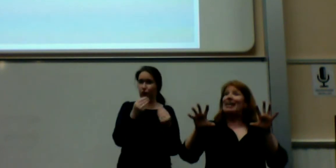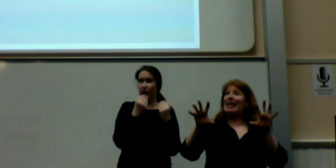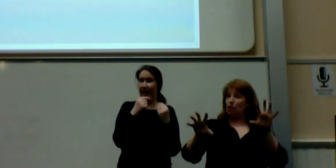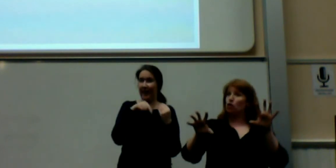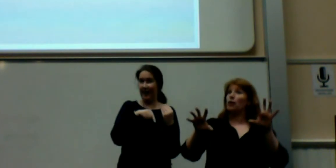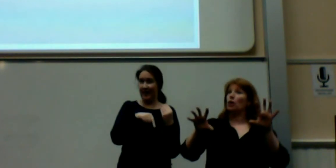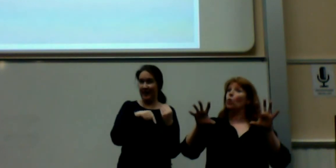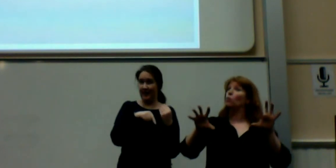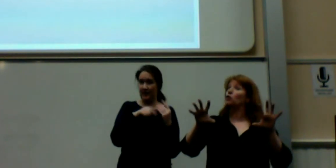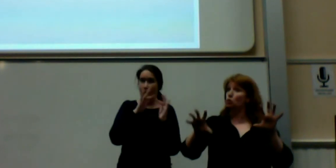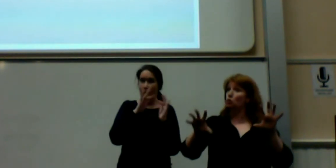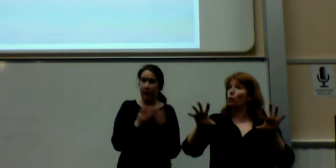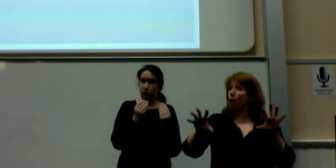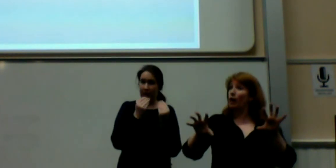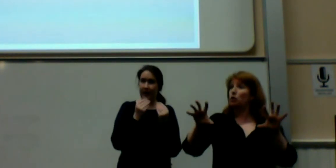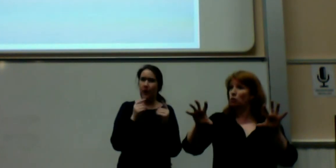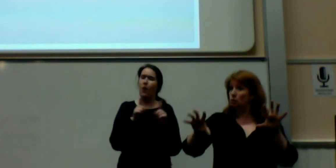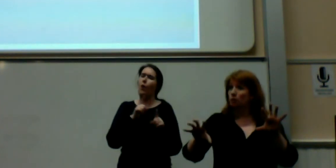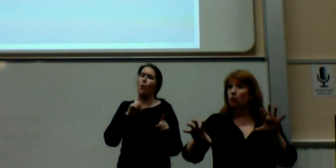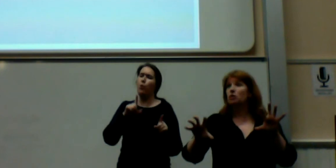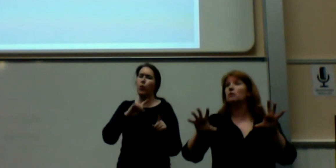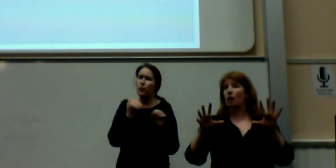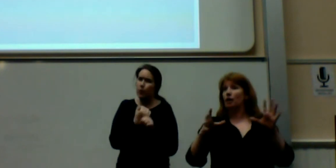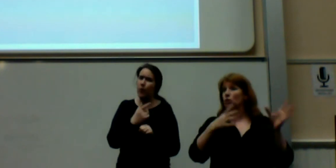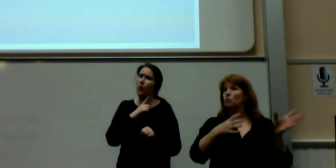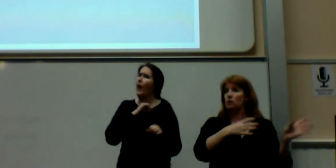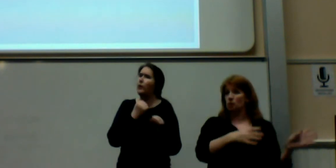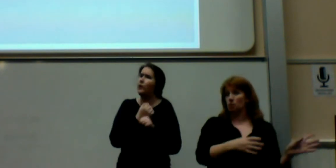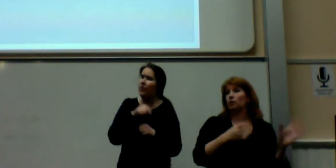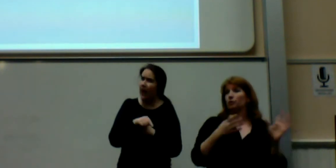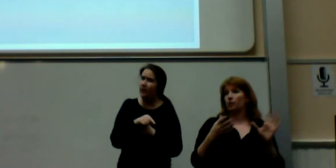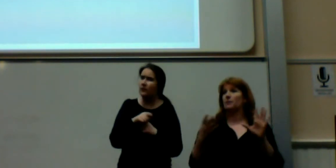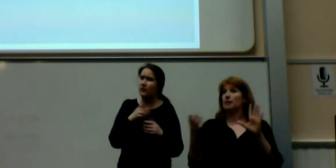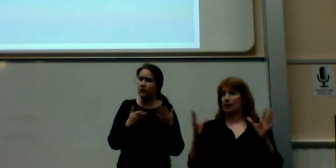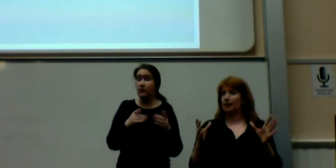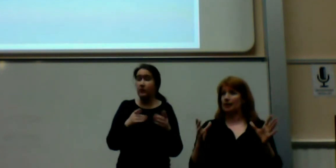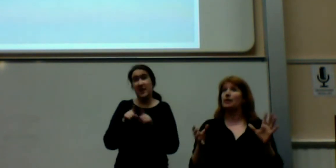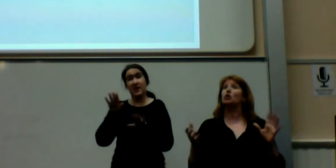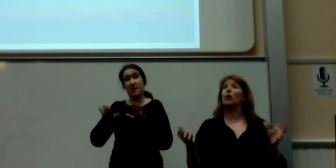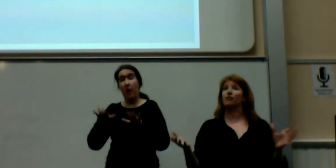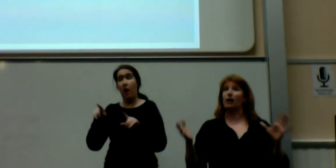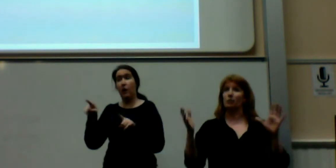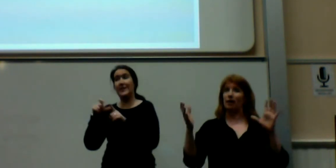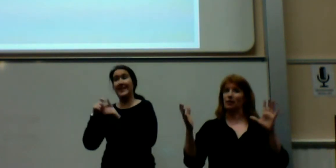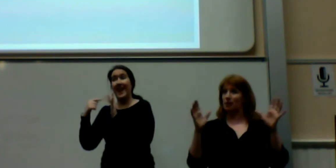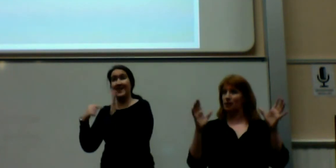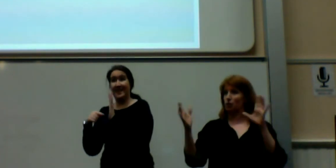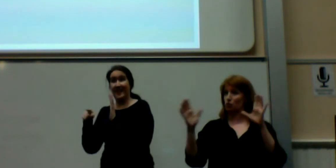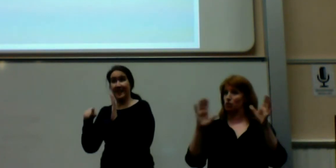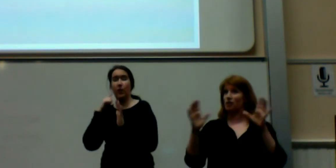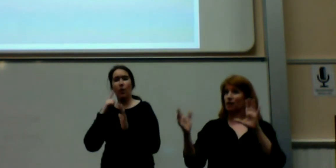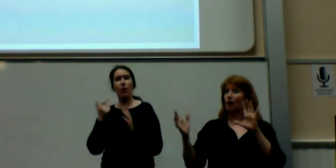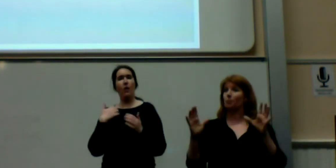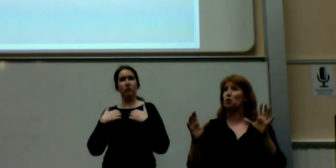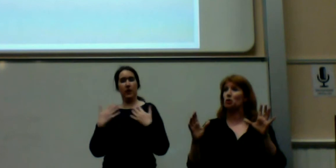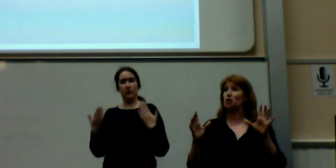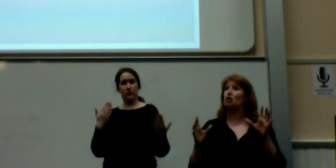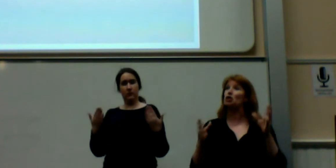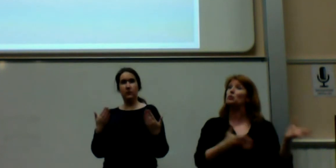scenarios and answering what would you do and why would you do it, which is not too dissimilar from the DIT. So I found that to be an